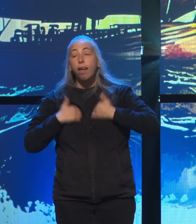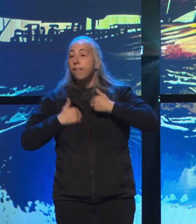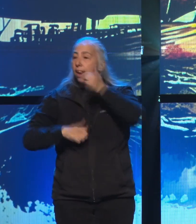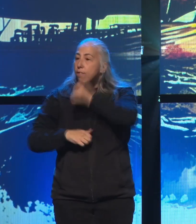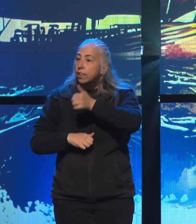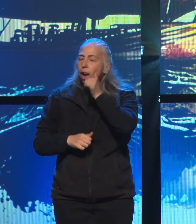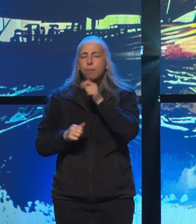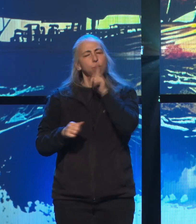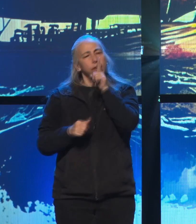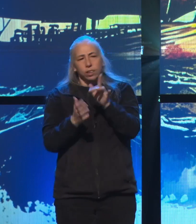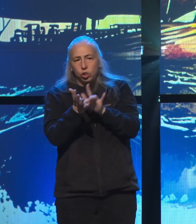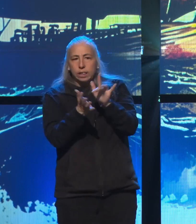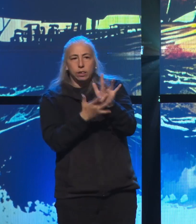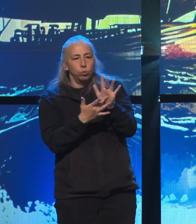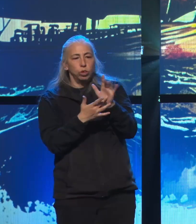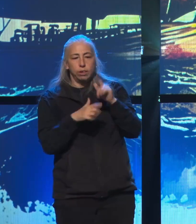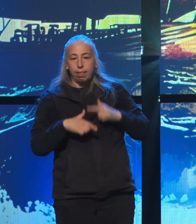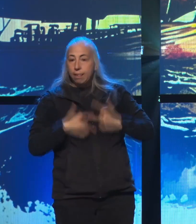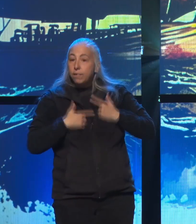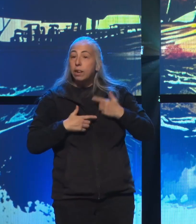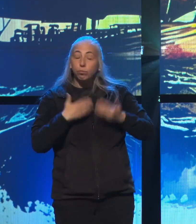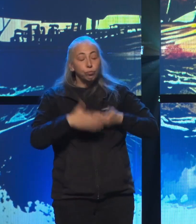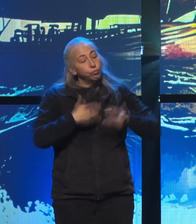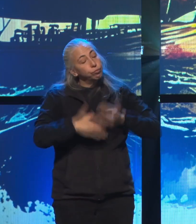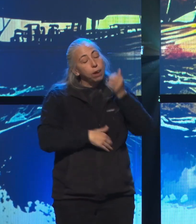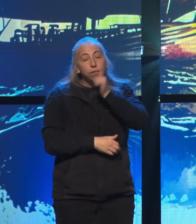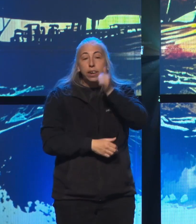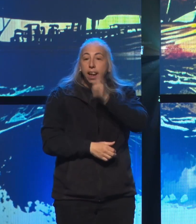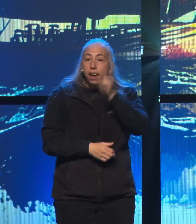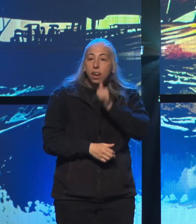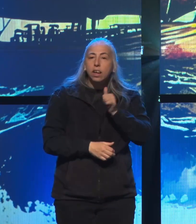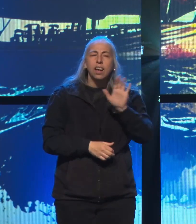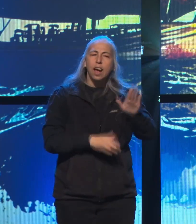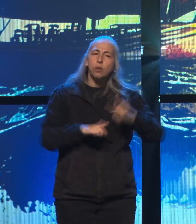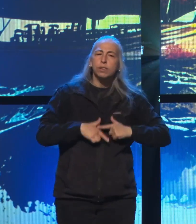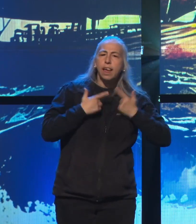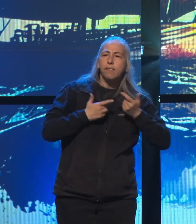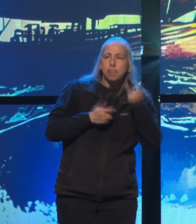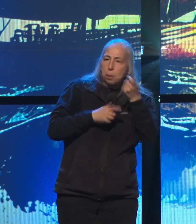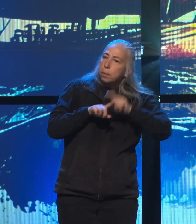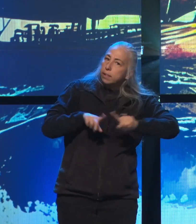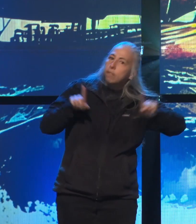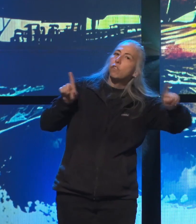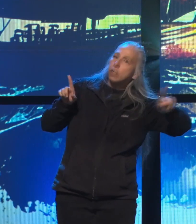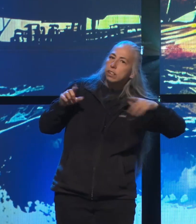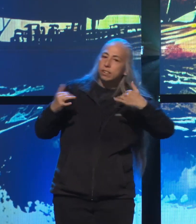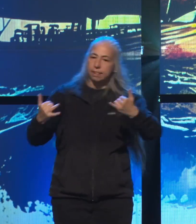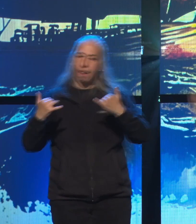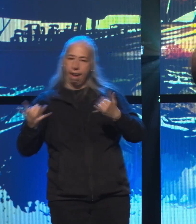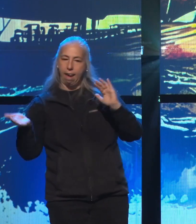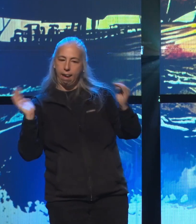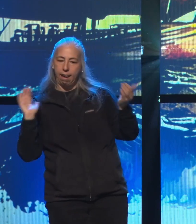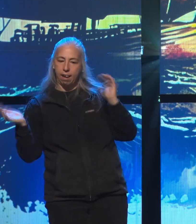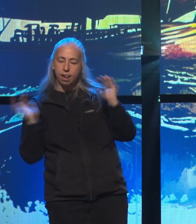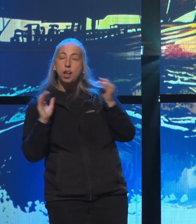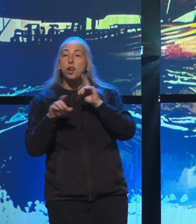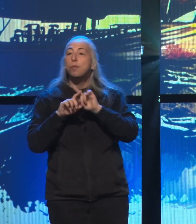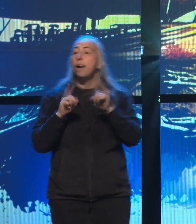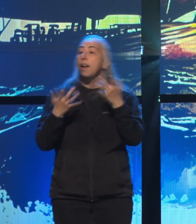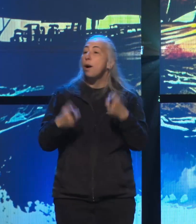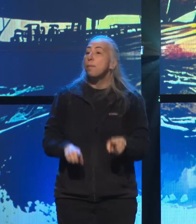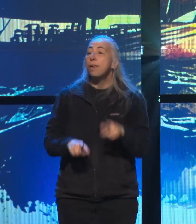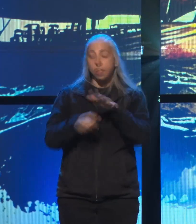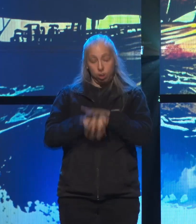his everyday normal life. His was a little different than ours, but he was living in his everyday normal life. When the stress comes